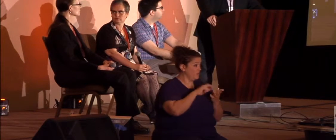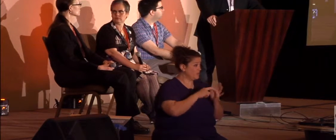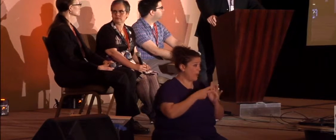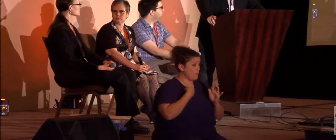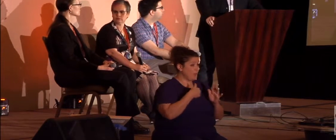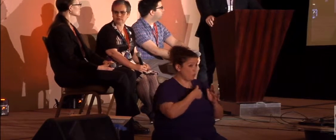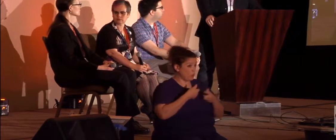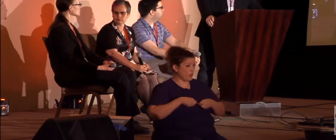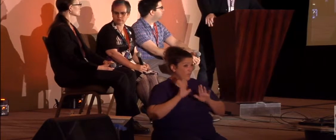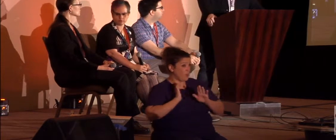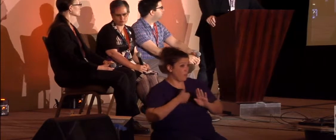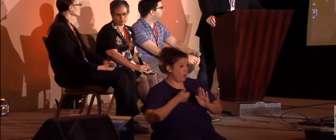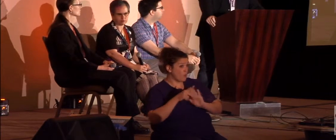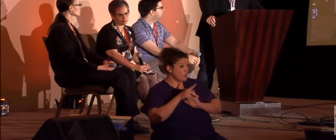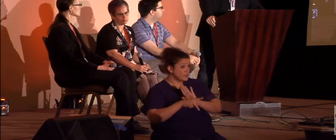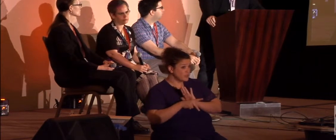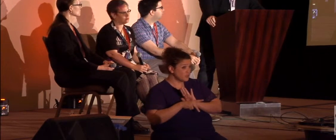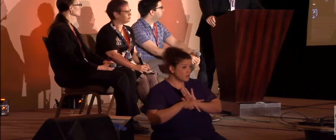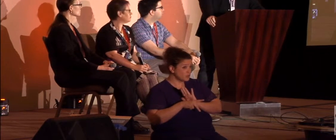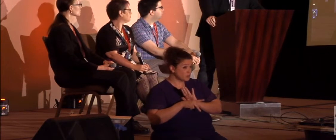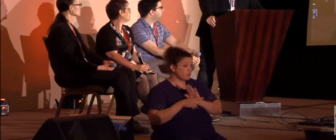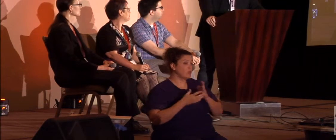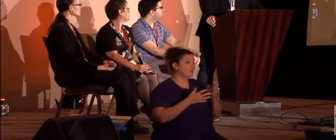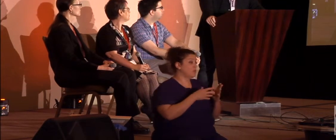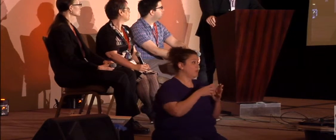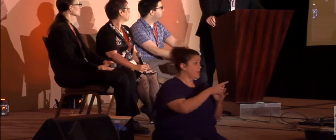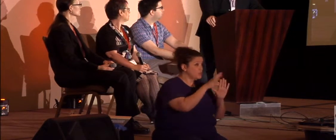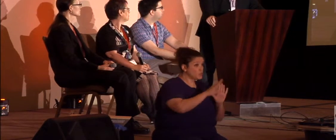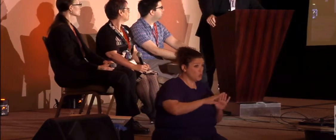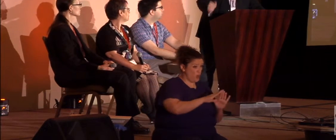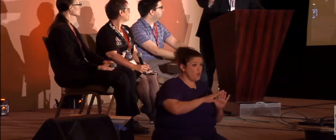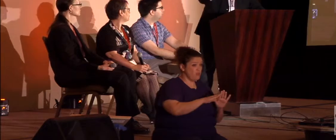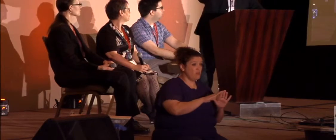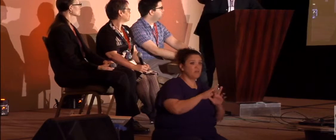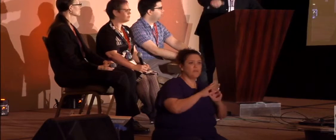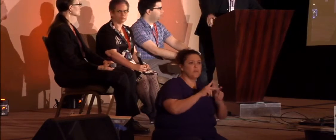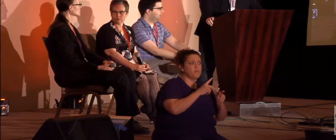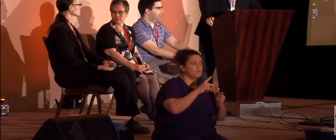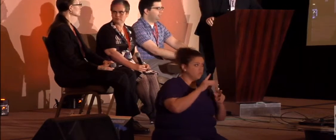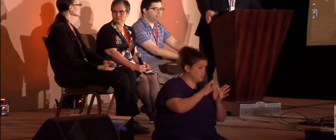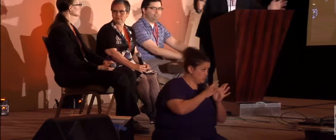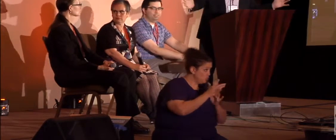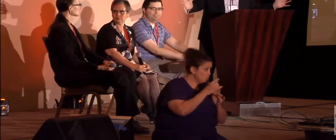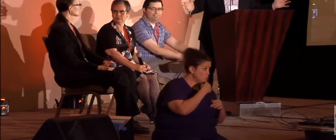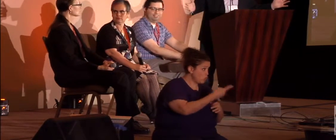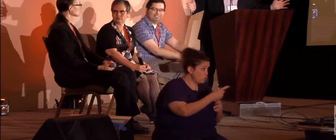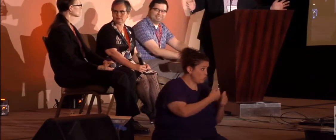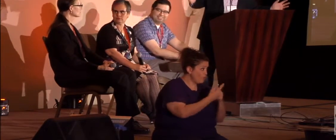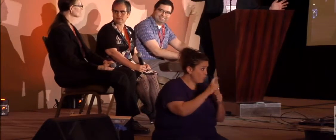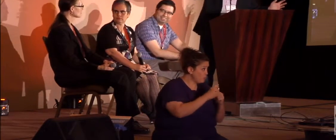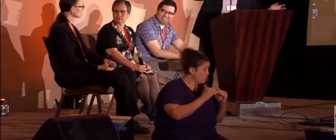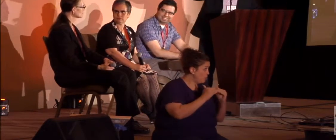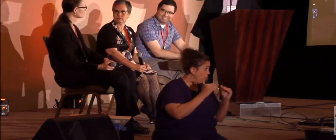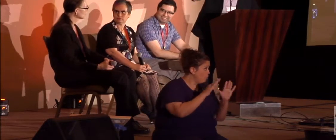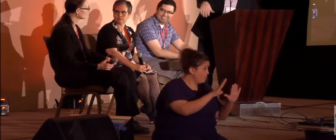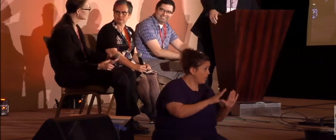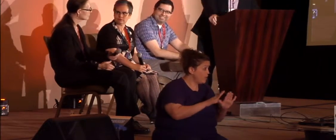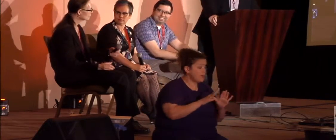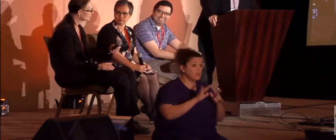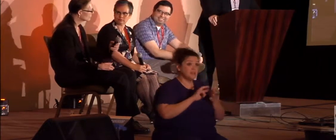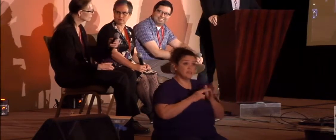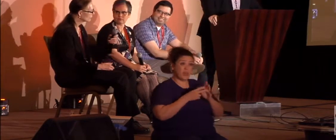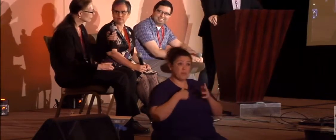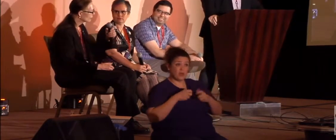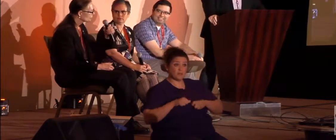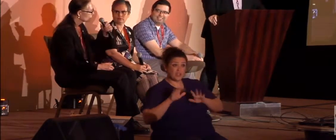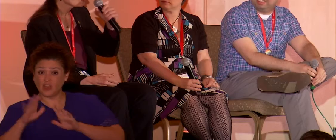say, it's great that Jesus told you that everybody should be equal, fantastic. Is that selling out, Marsha? Do you want to